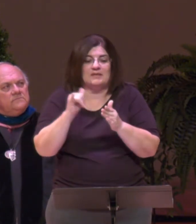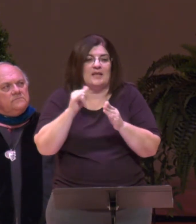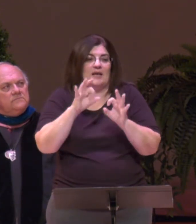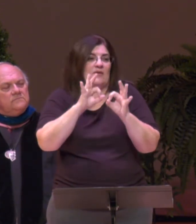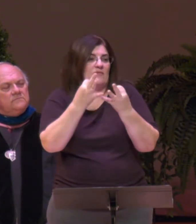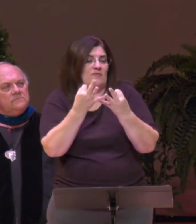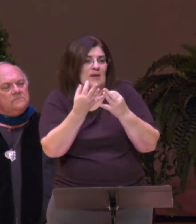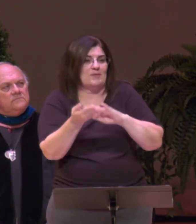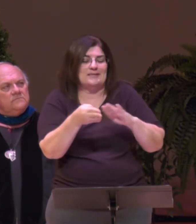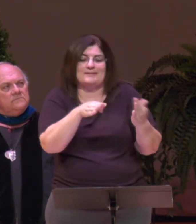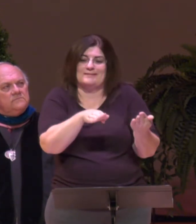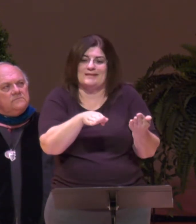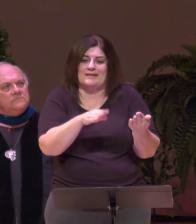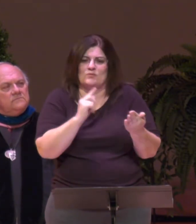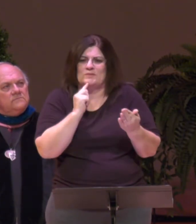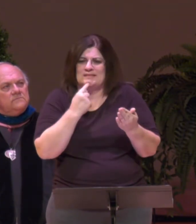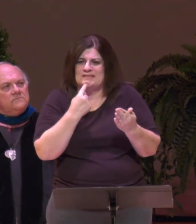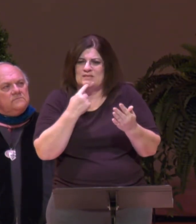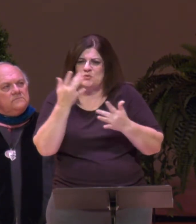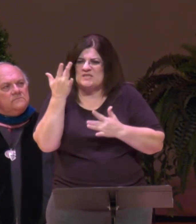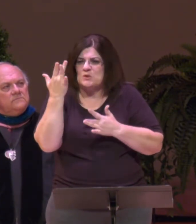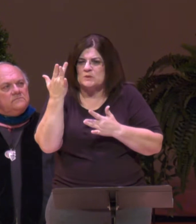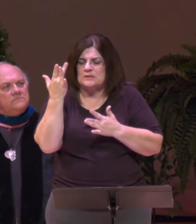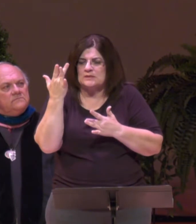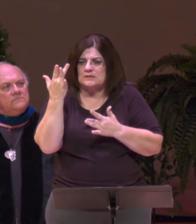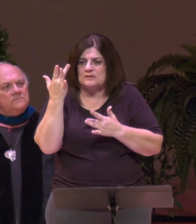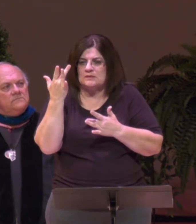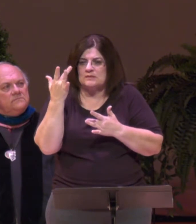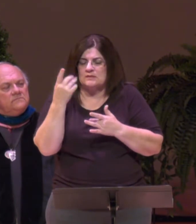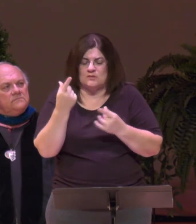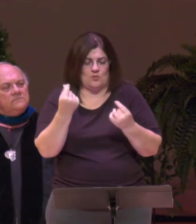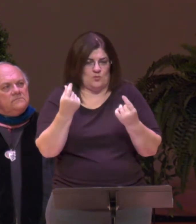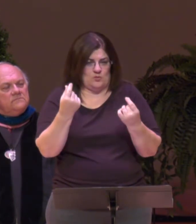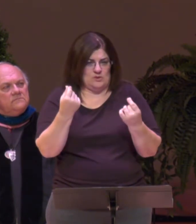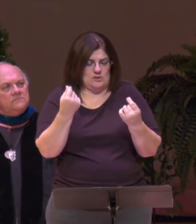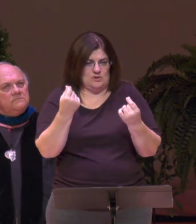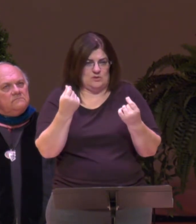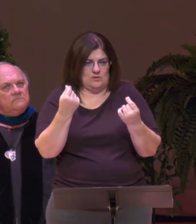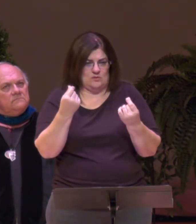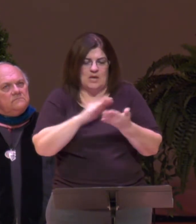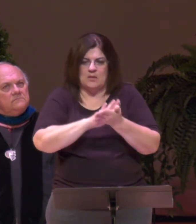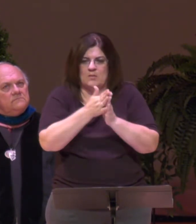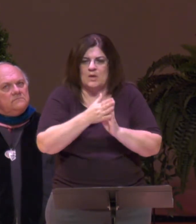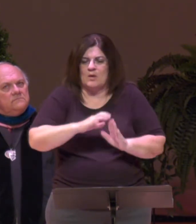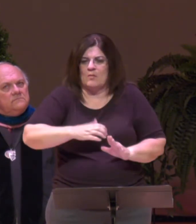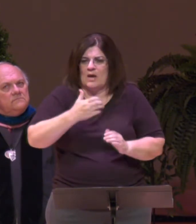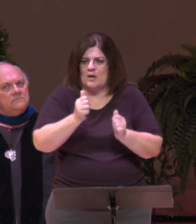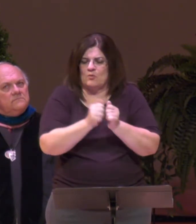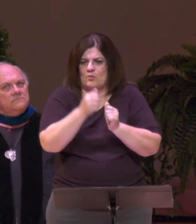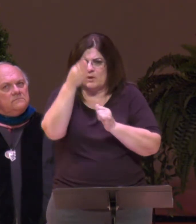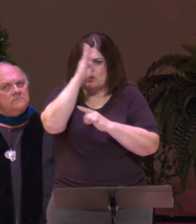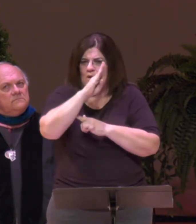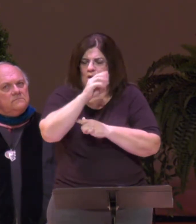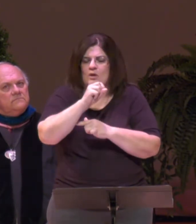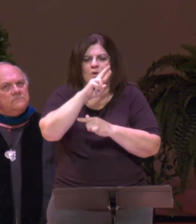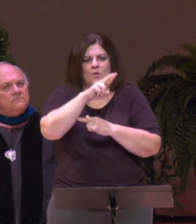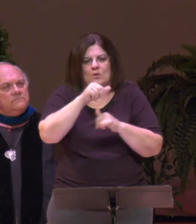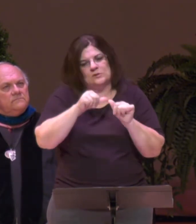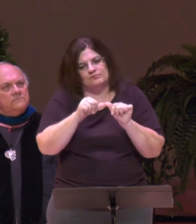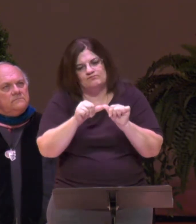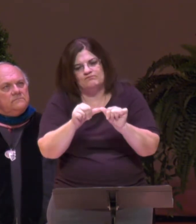family death, a serious illness. Do we despair? Do we get angry with God? Or do we keep our faith in